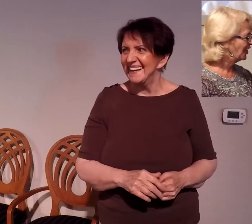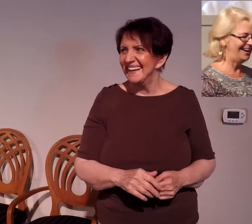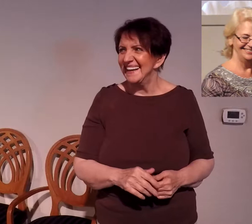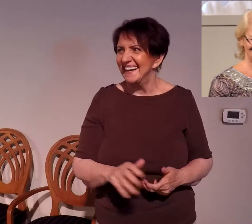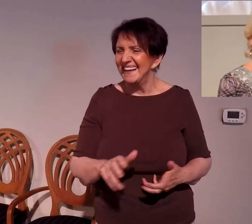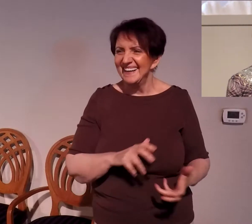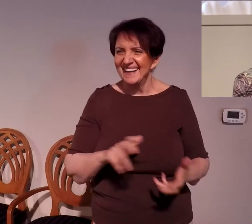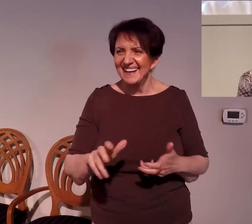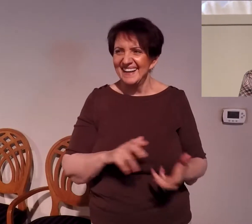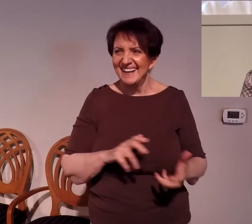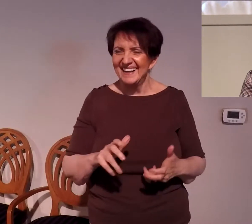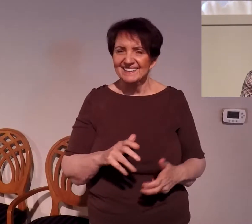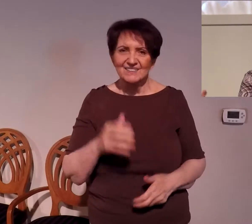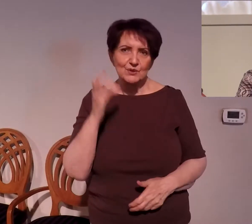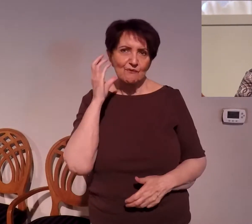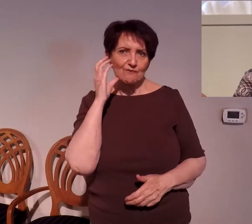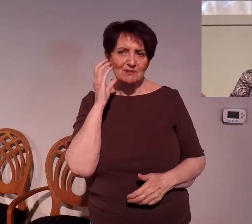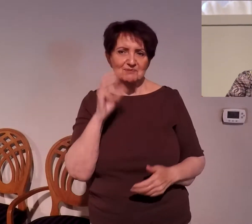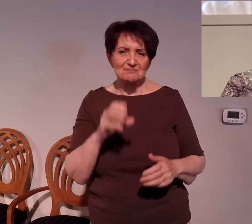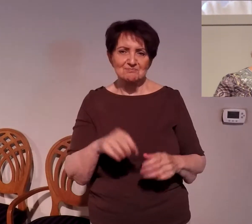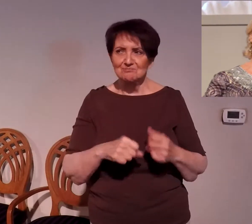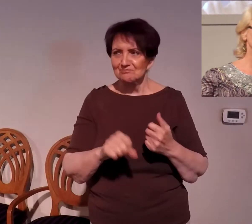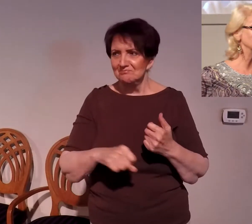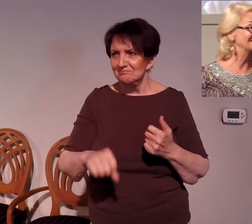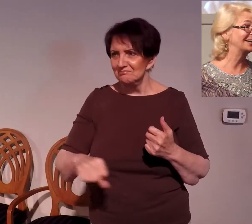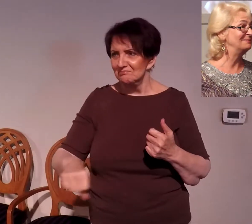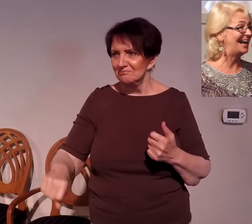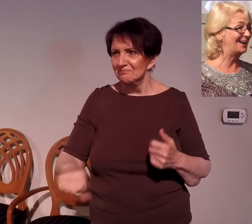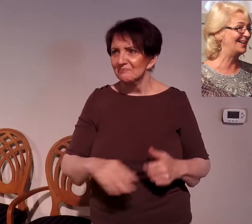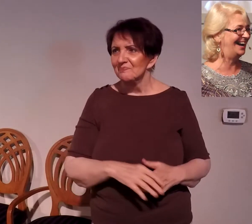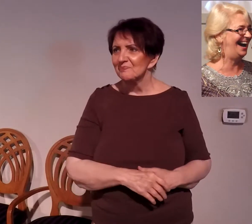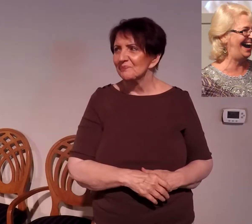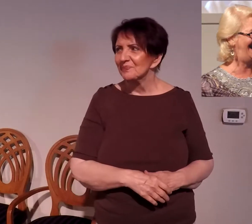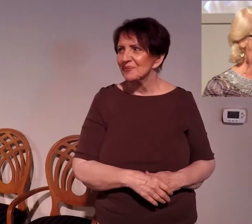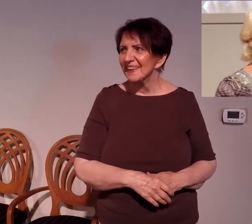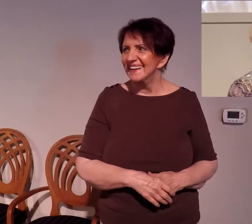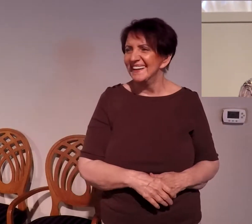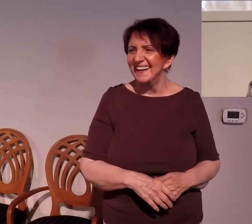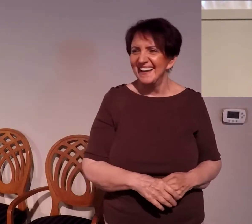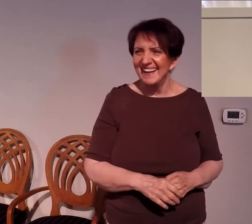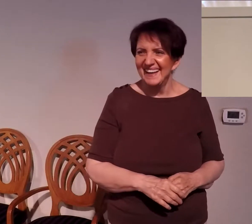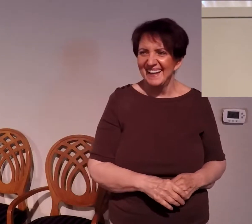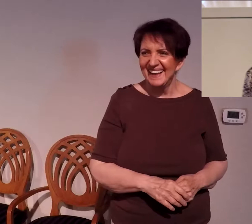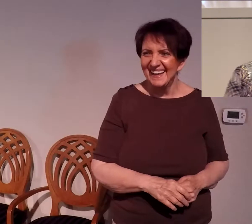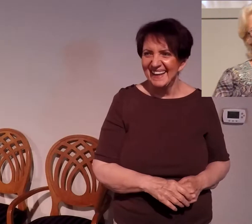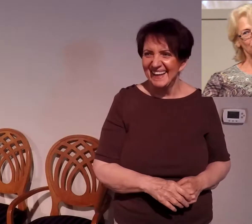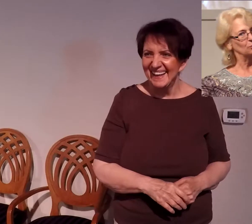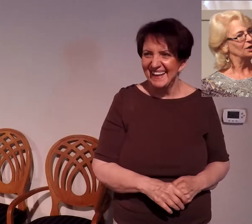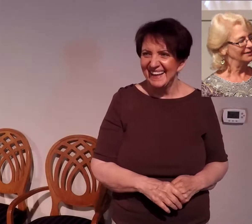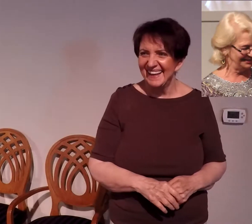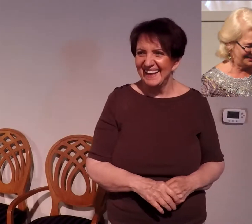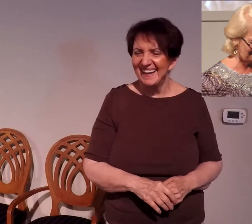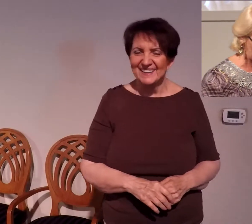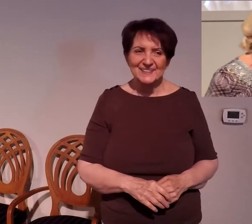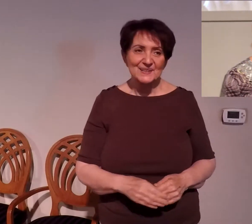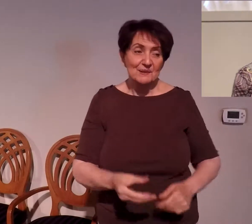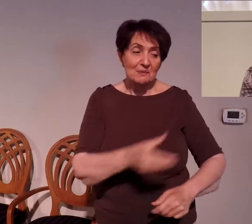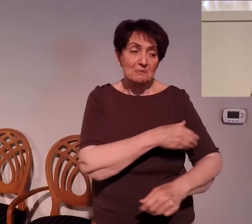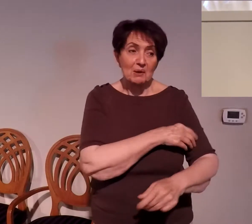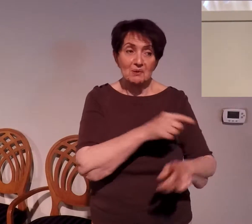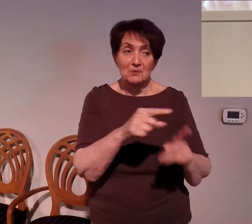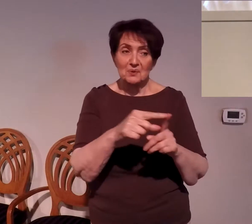It's all right. It's all right. I'm just seeing if there's something interesting coming out of the power of the Word. You never